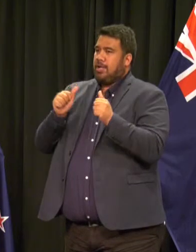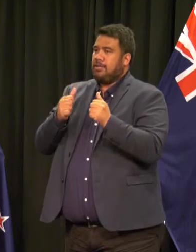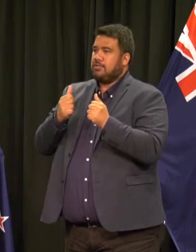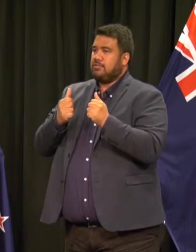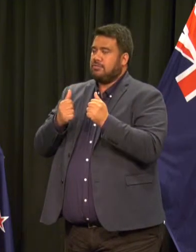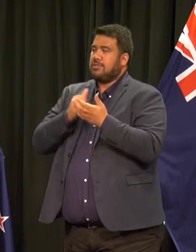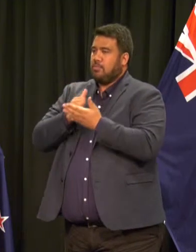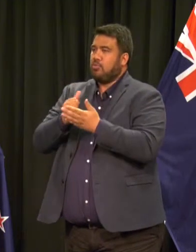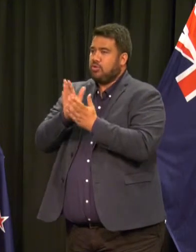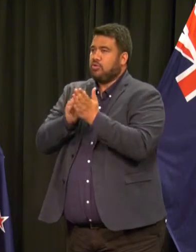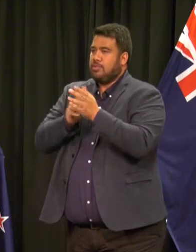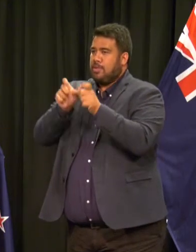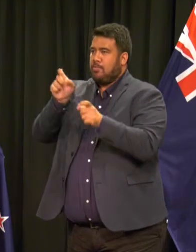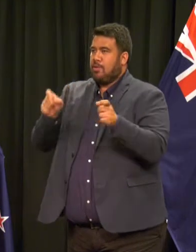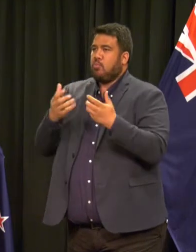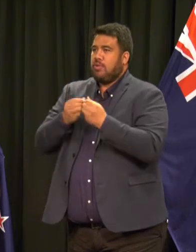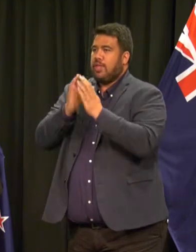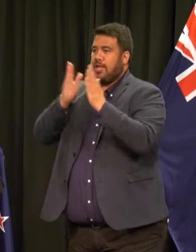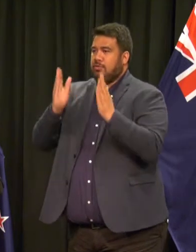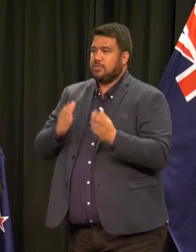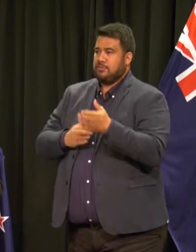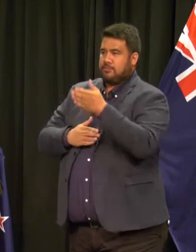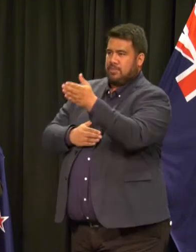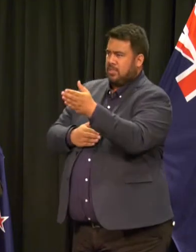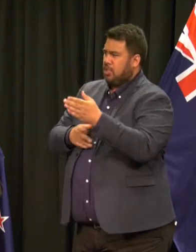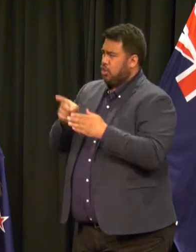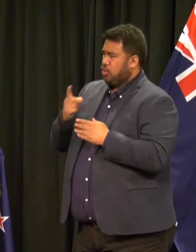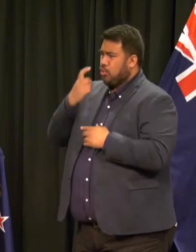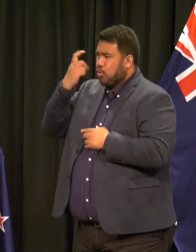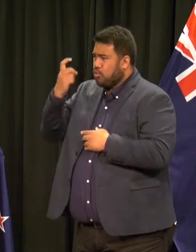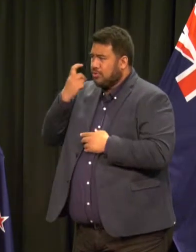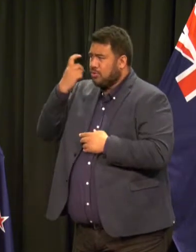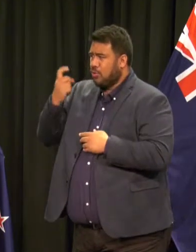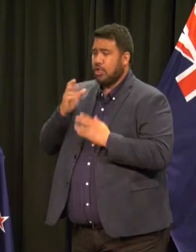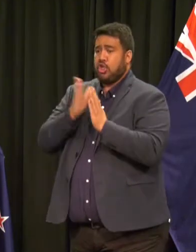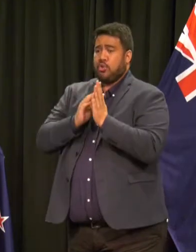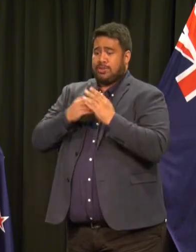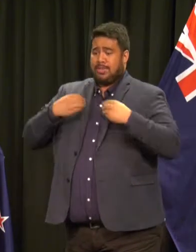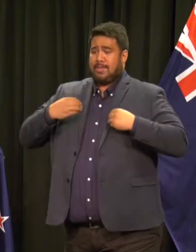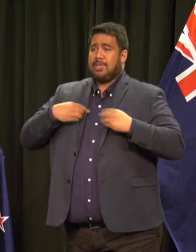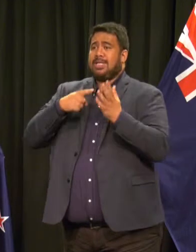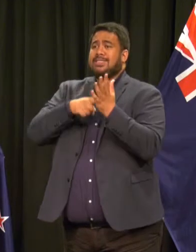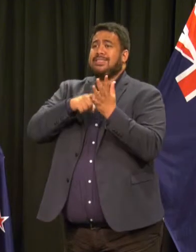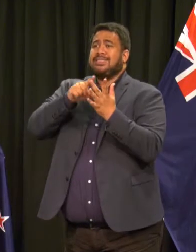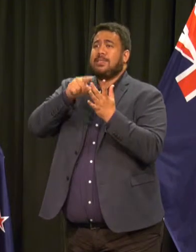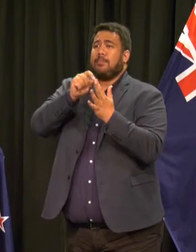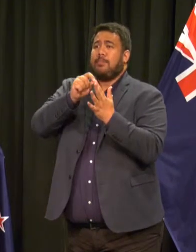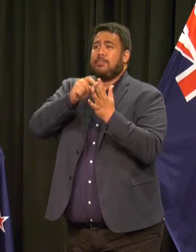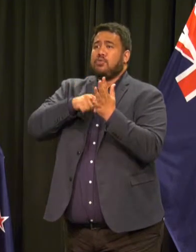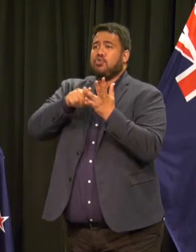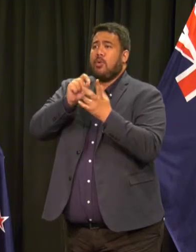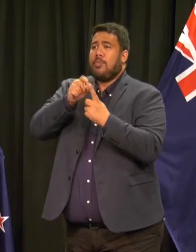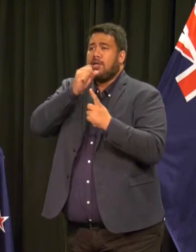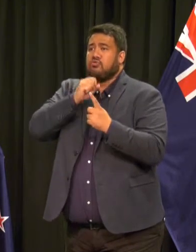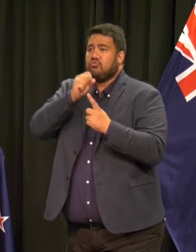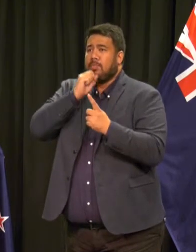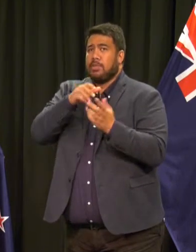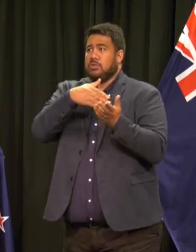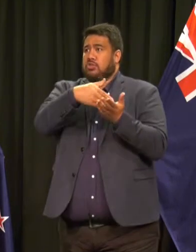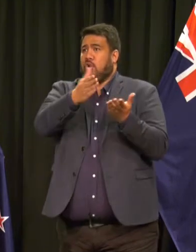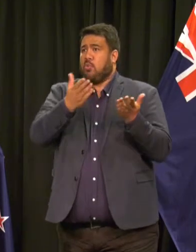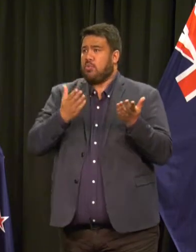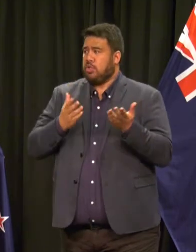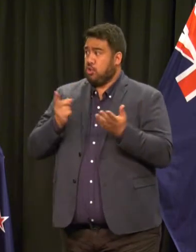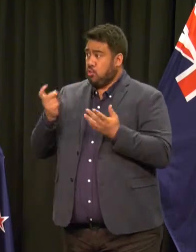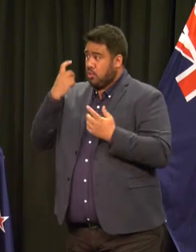your concern with TikTok being sold? Why are you concerned that it's a European company? Well, it was offshore